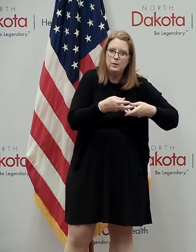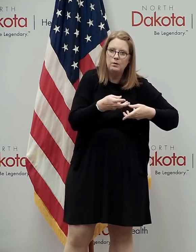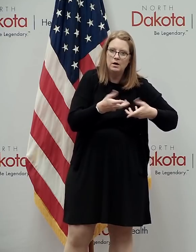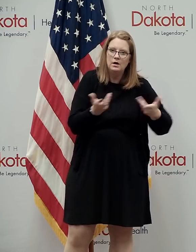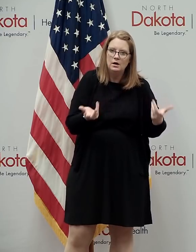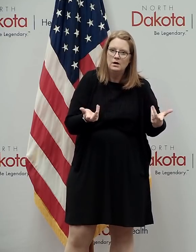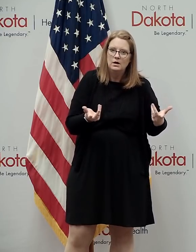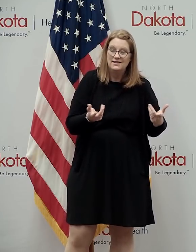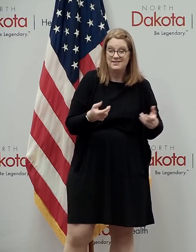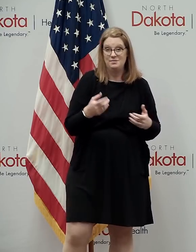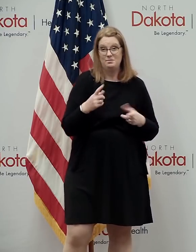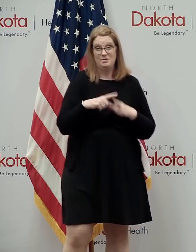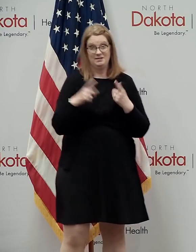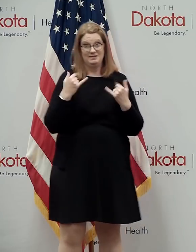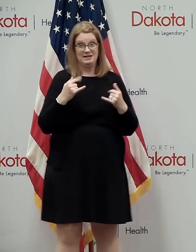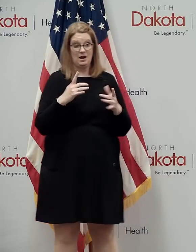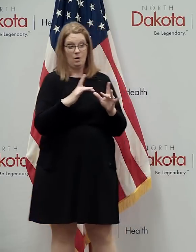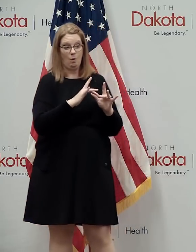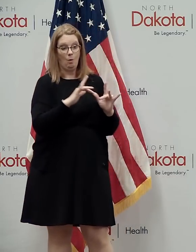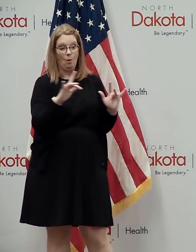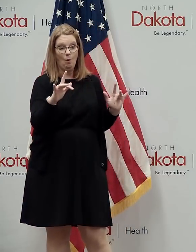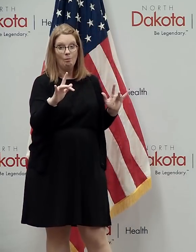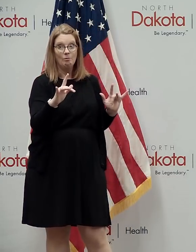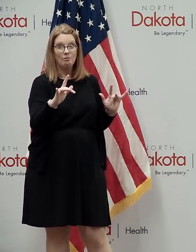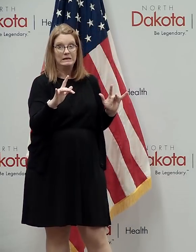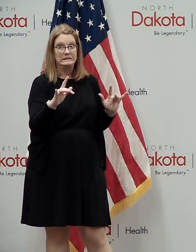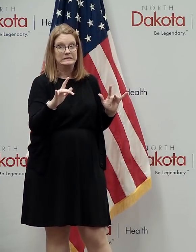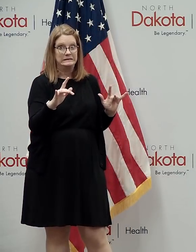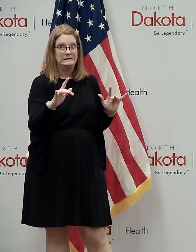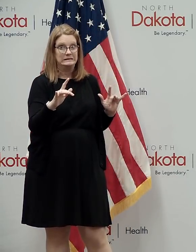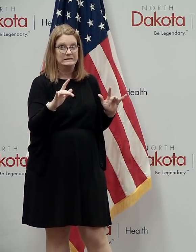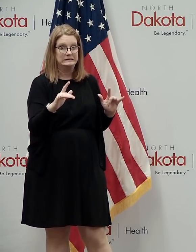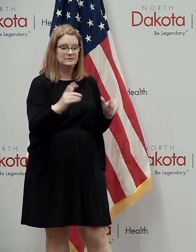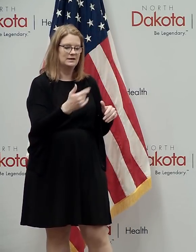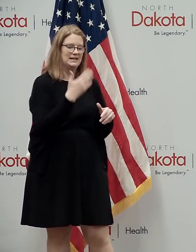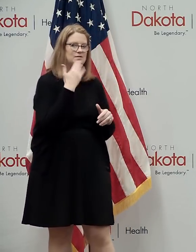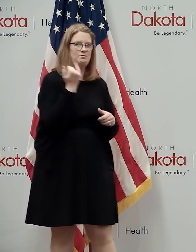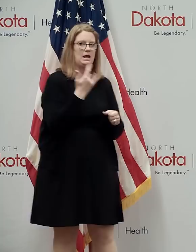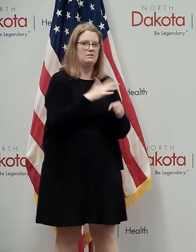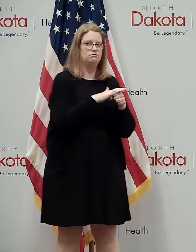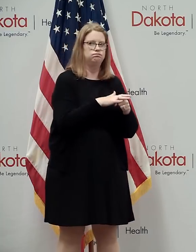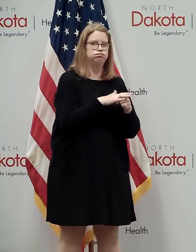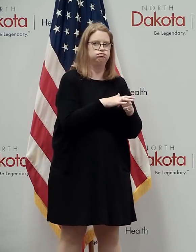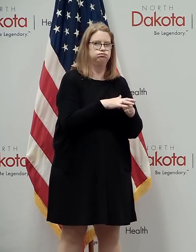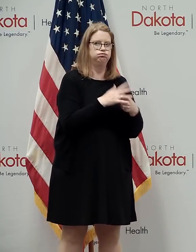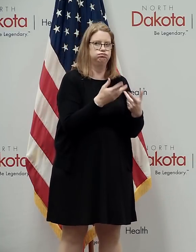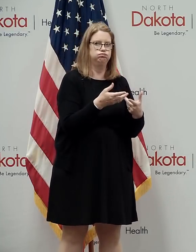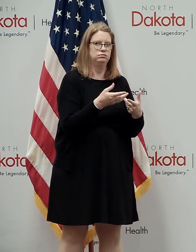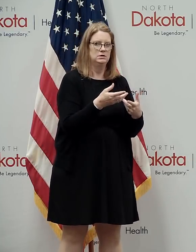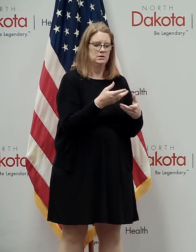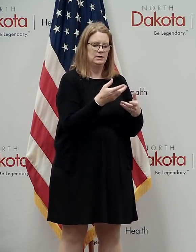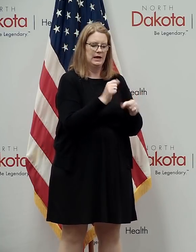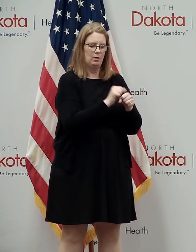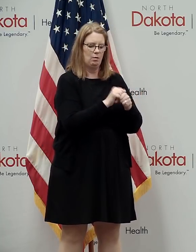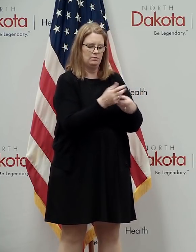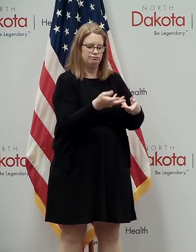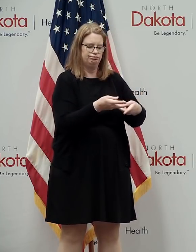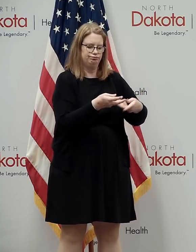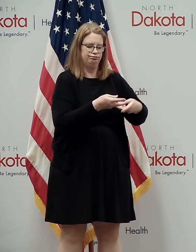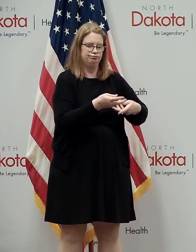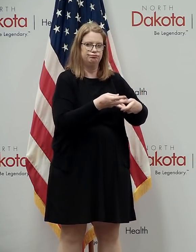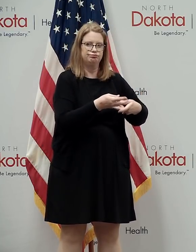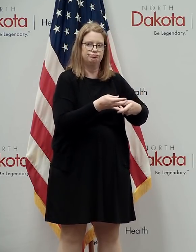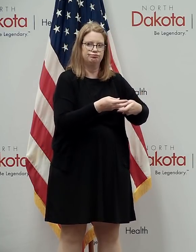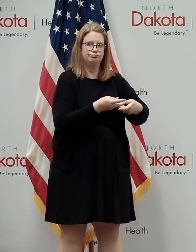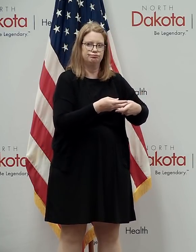some ways when you empty the thing out or leave it empty for a period of time. So, you know, much better if we're having this debate when the thing is still operating,